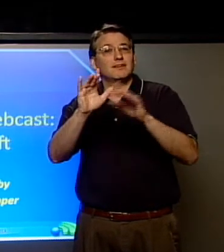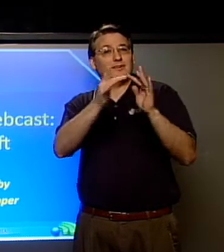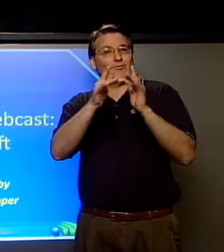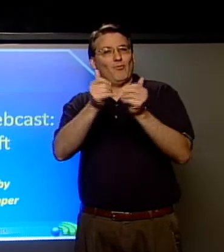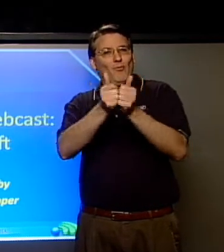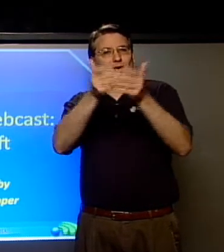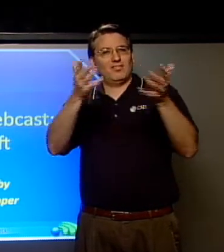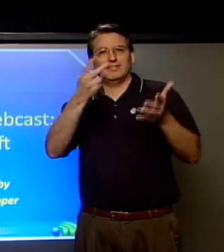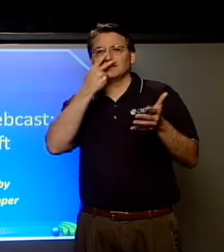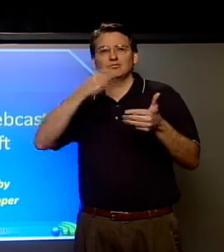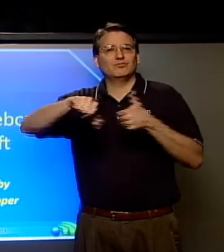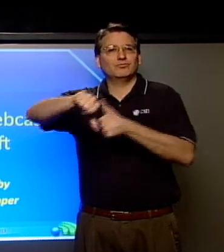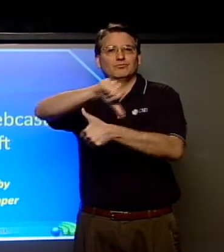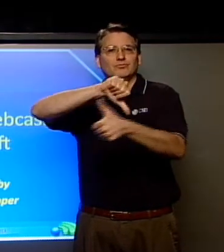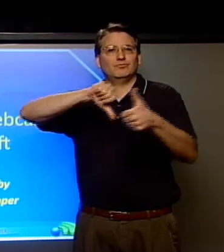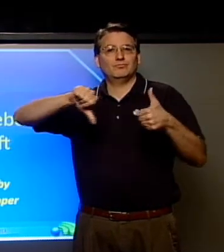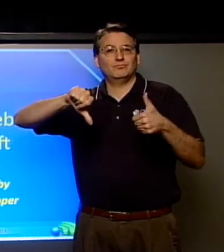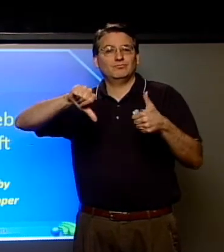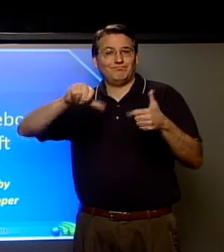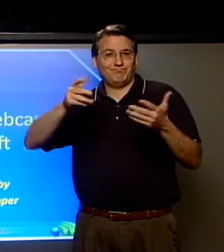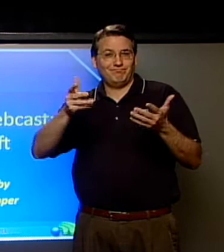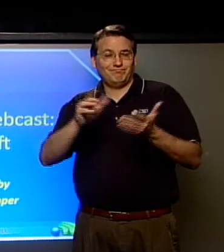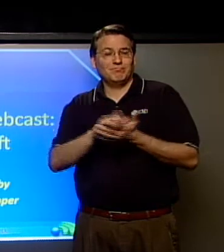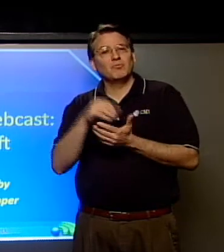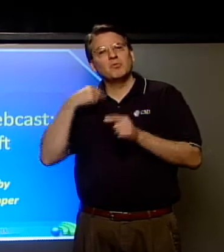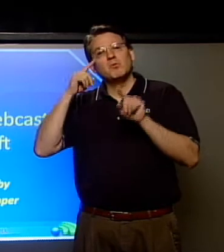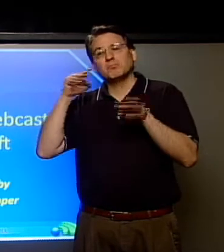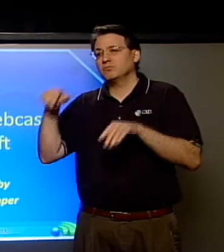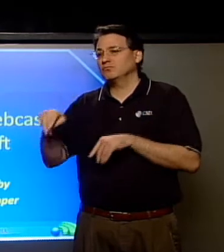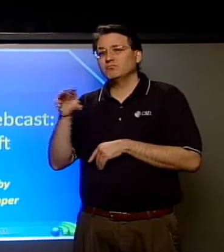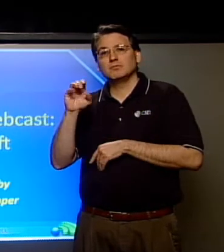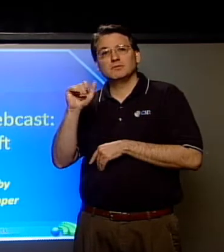socialize and do business with people that they've never seen before.